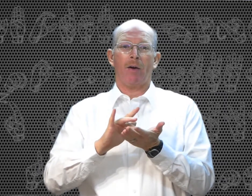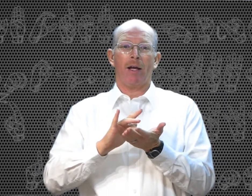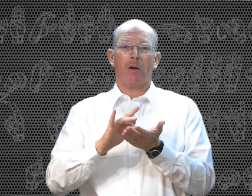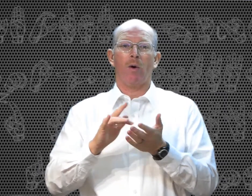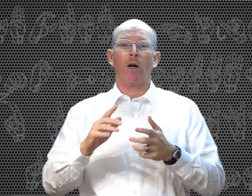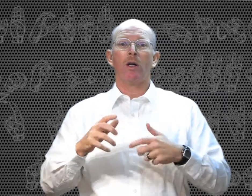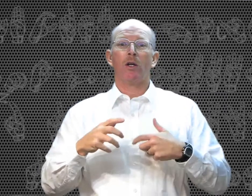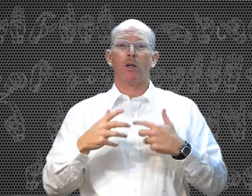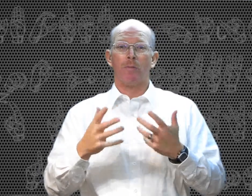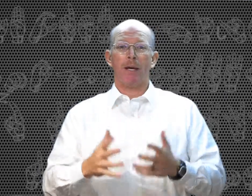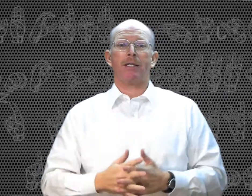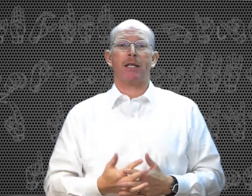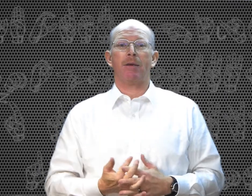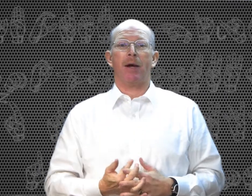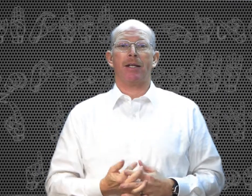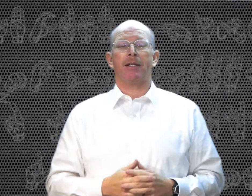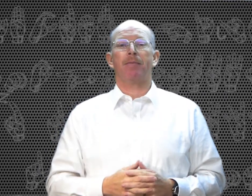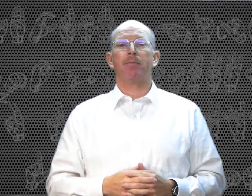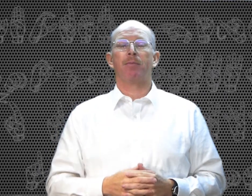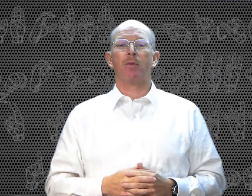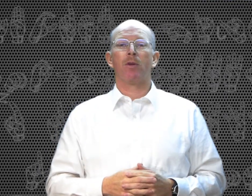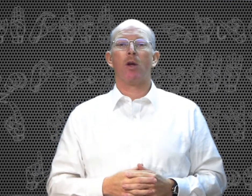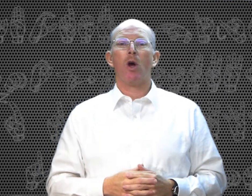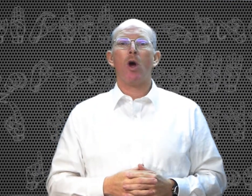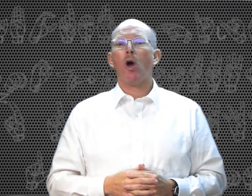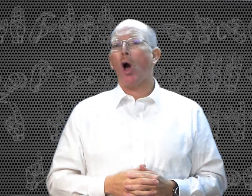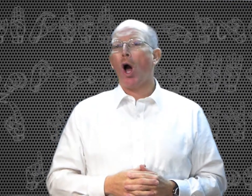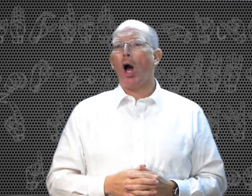like you're mixing the medicine.